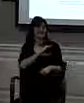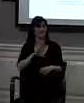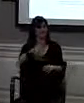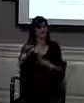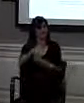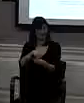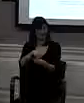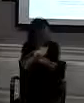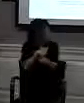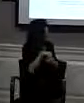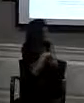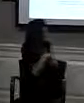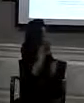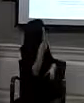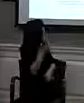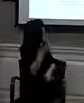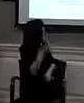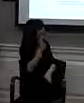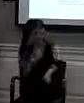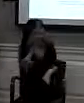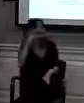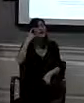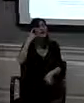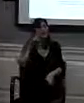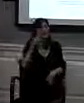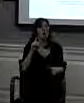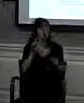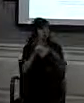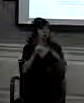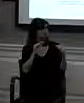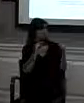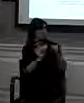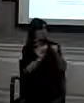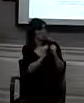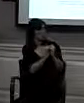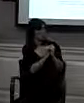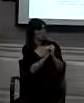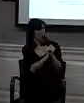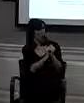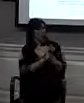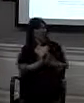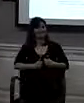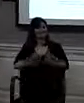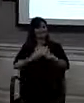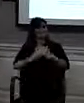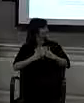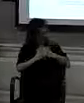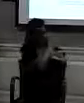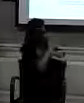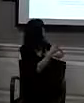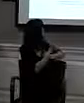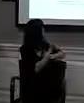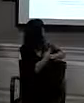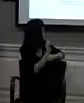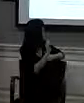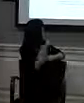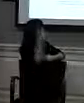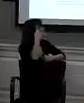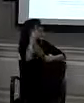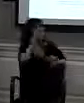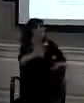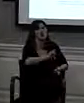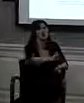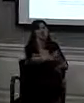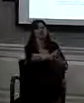human rights education for transformative action. Human rights education for global citizenship, the first one, seeks to provide learners with membership to